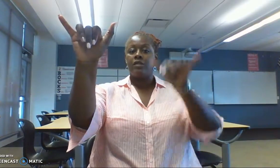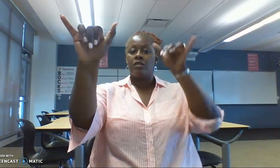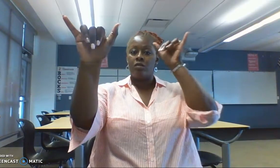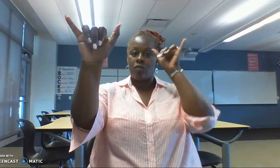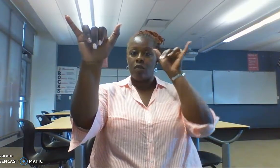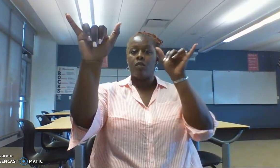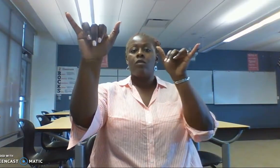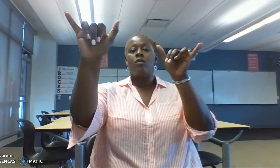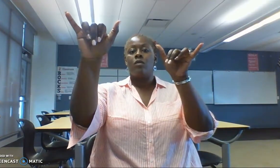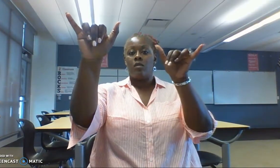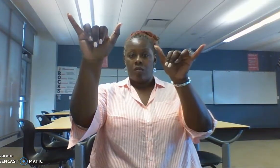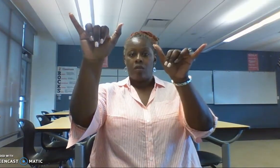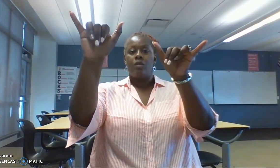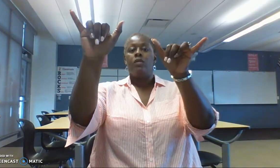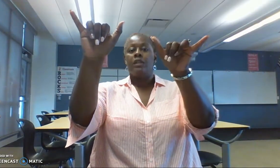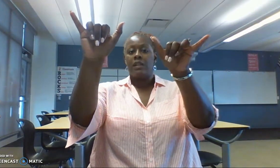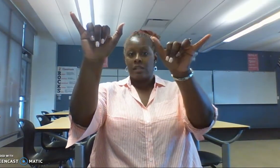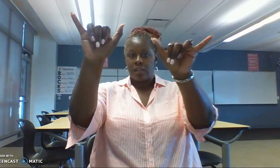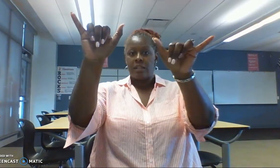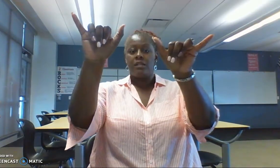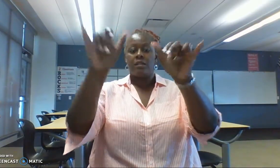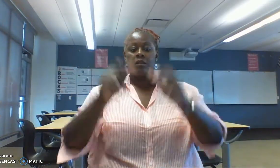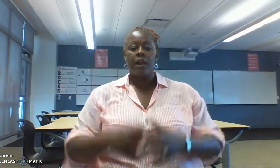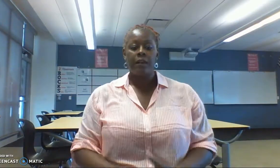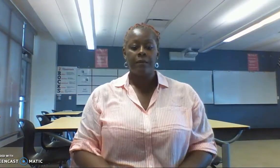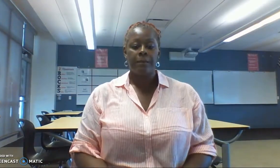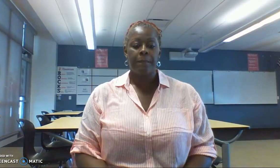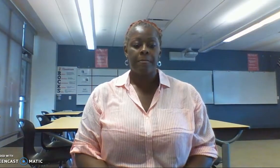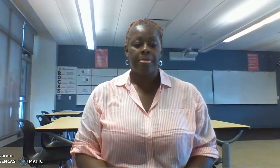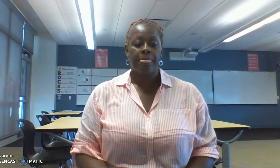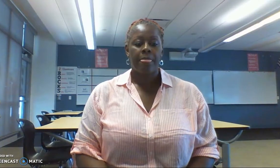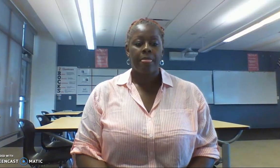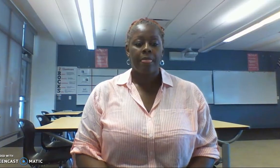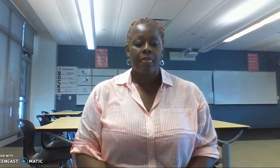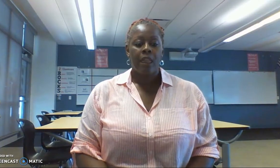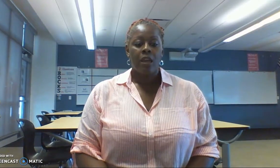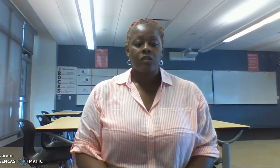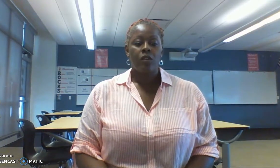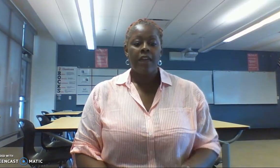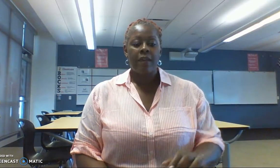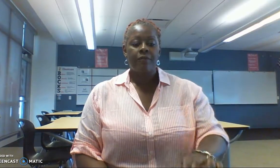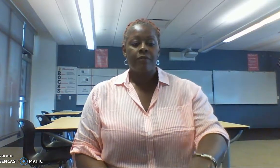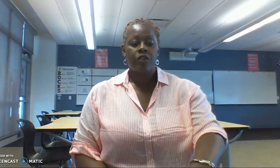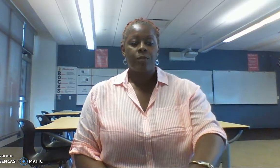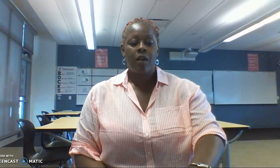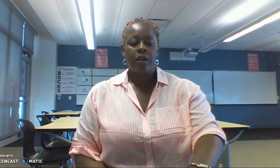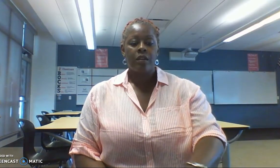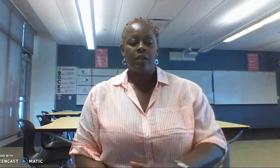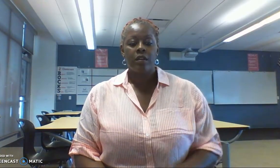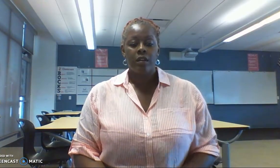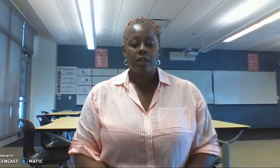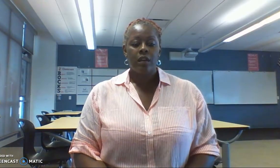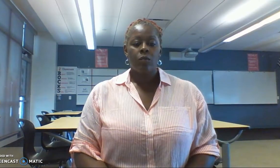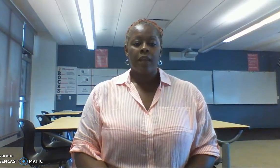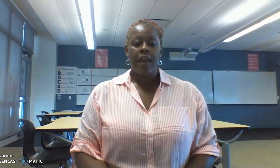the rolling seas. Okay? So that first part, we